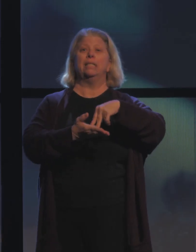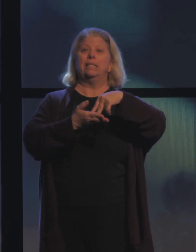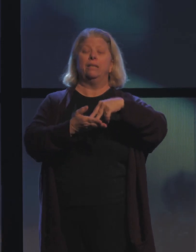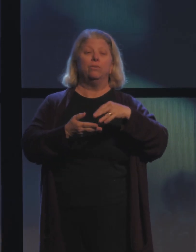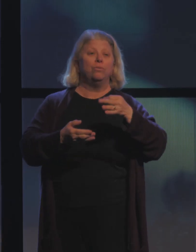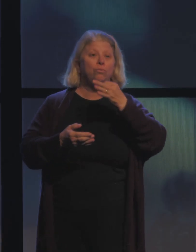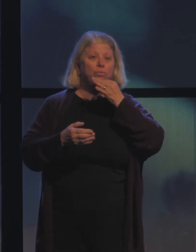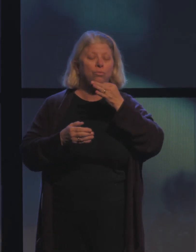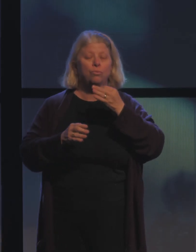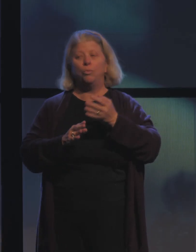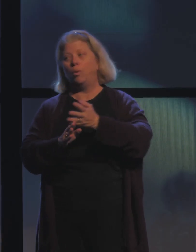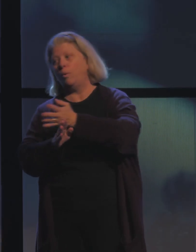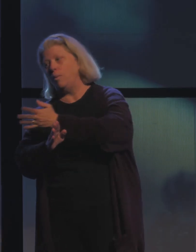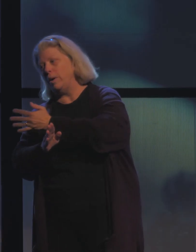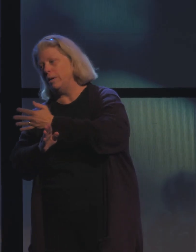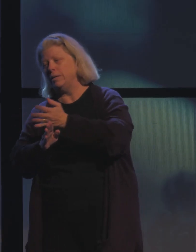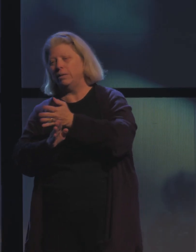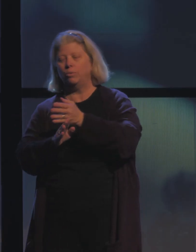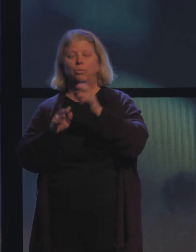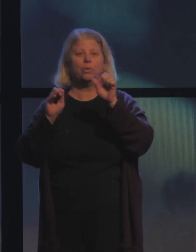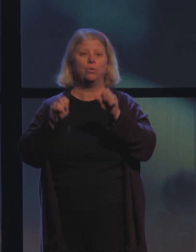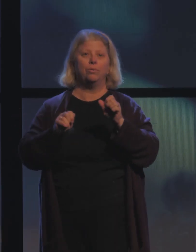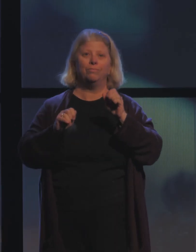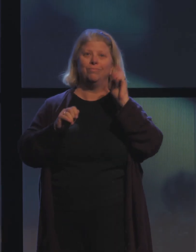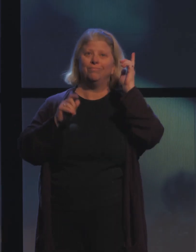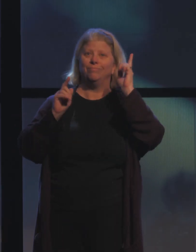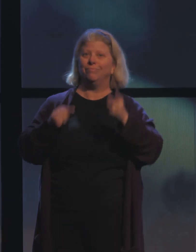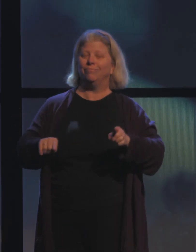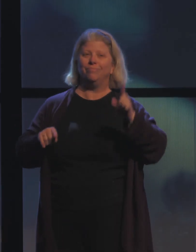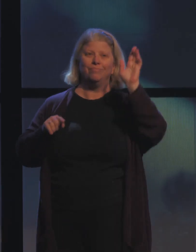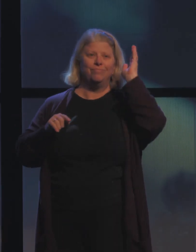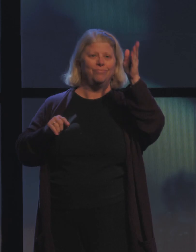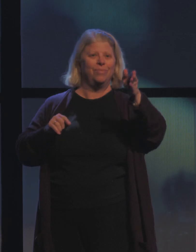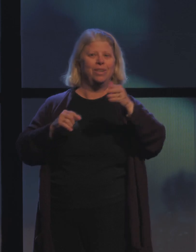threshold of what was and what could be.